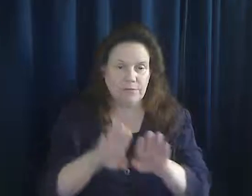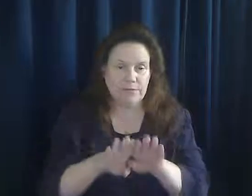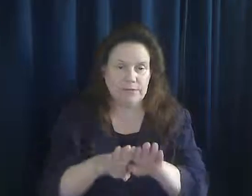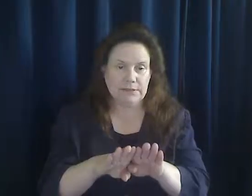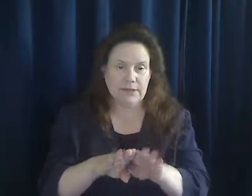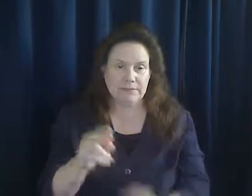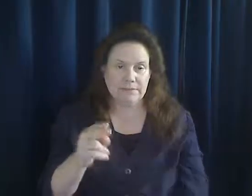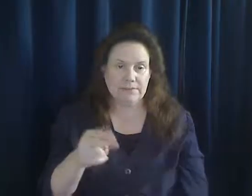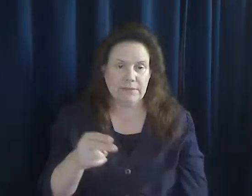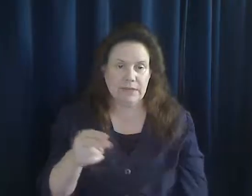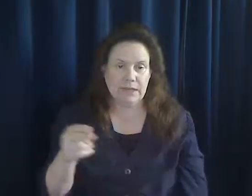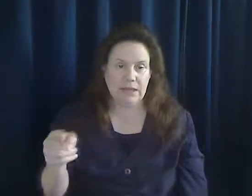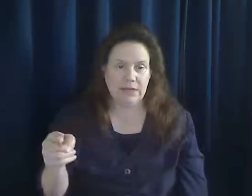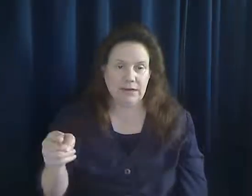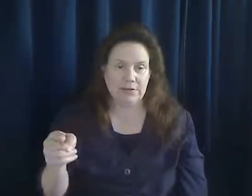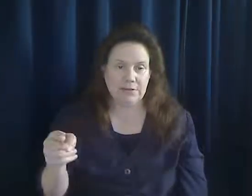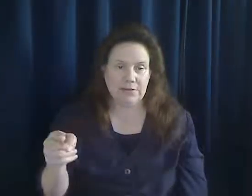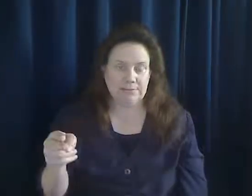profoundly deaf, and hard of hearing.